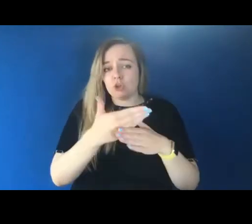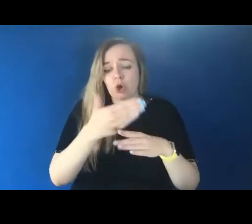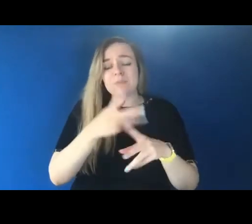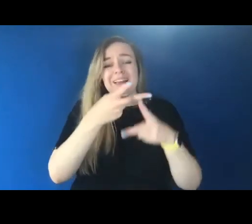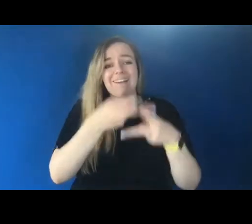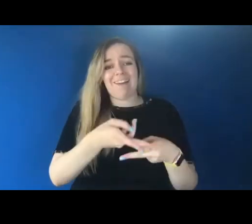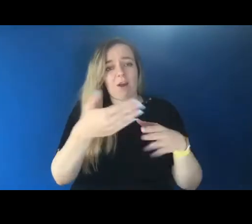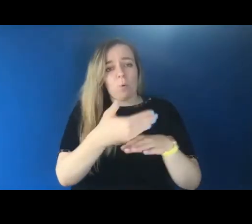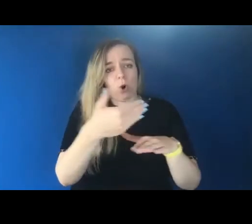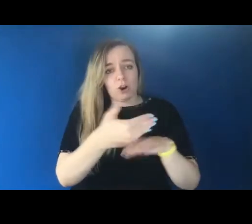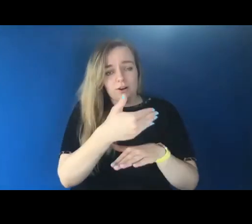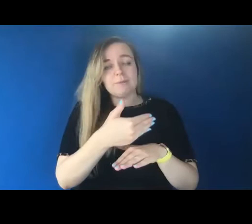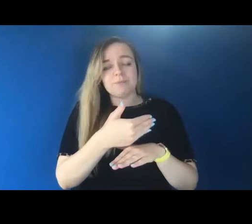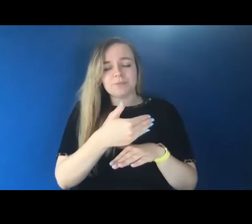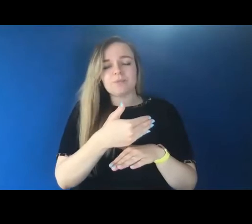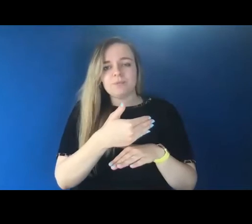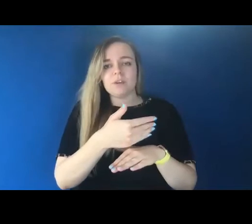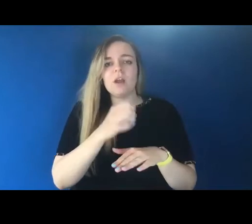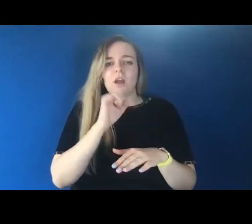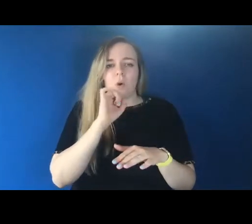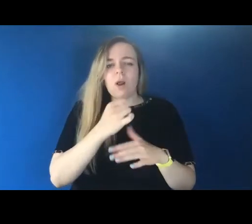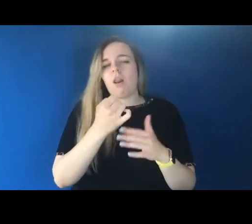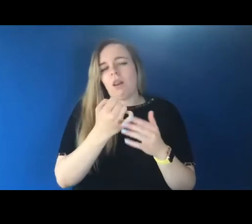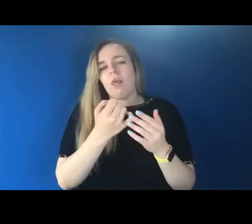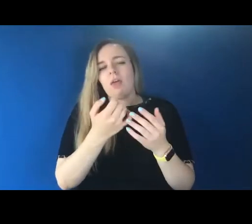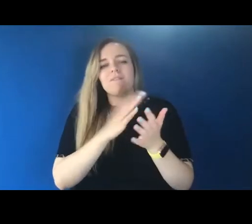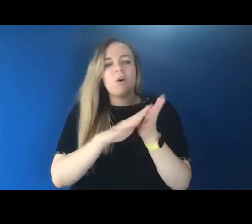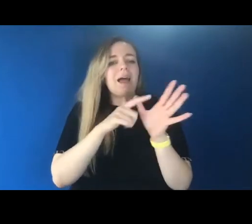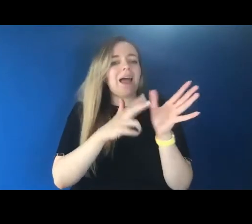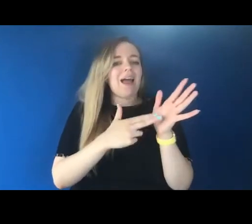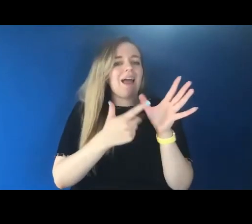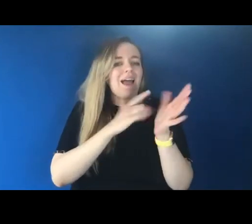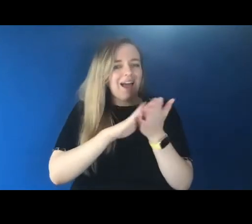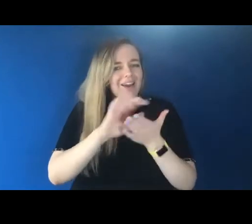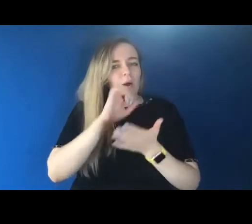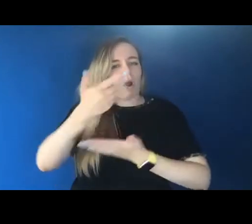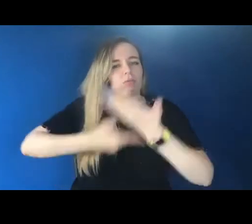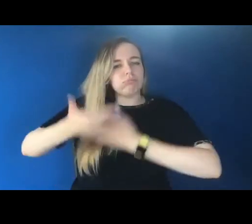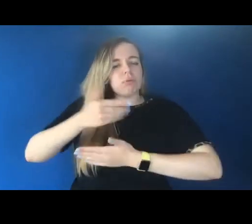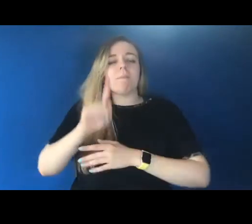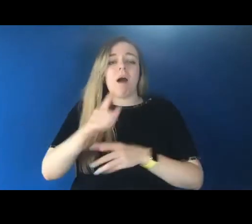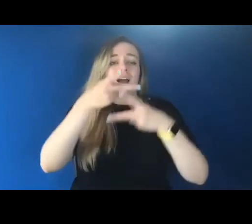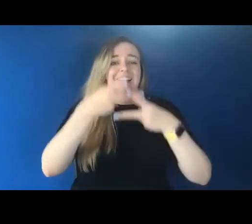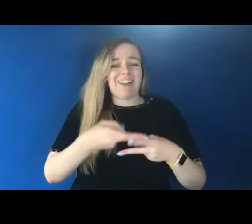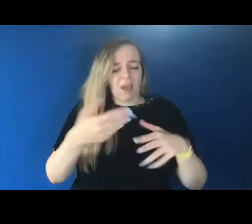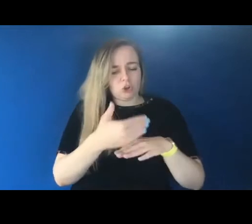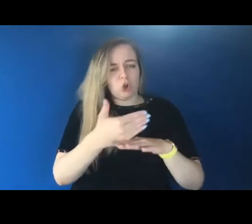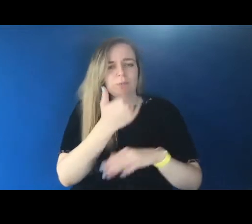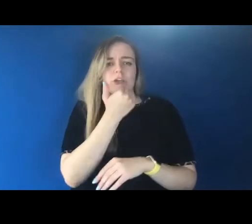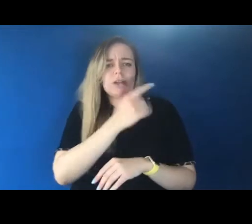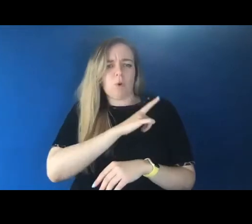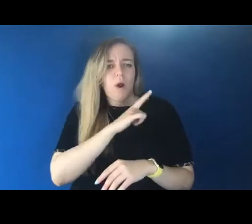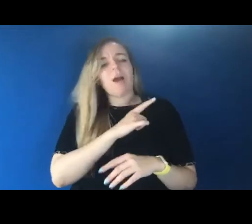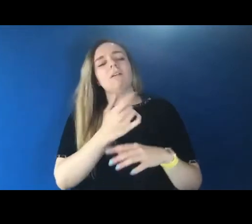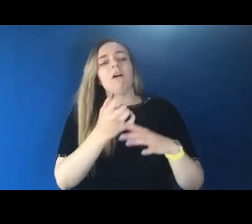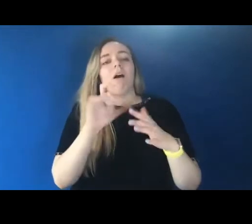work. And we'll hear a bit more from Hannah about this, but care jobs are green jobs because they are low carbon